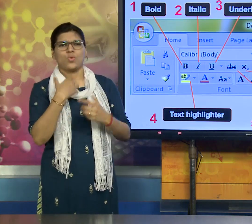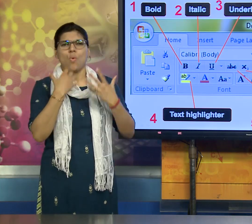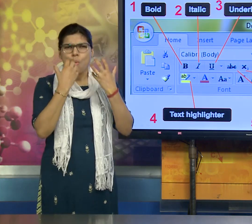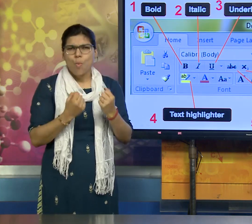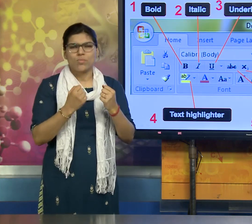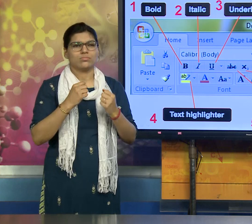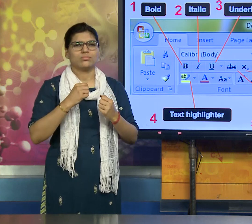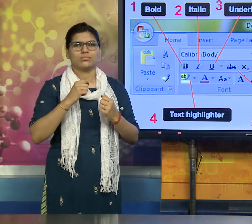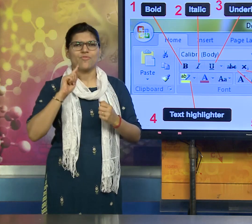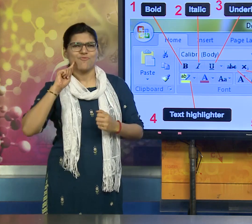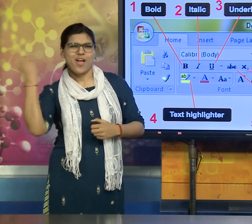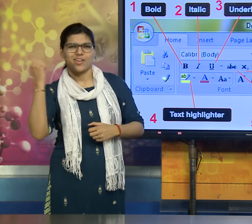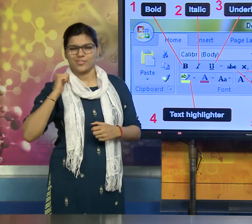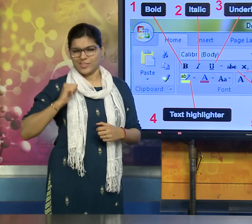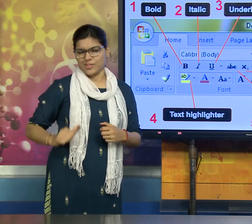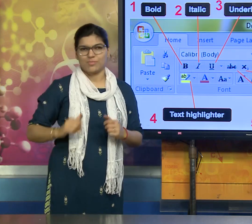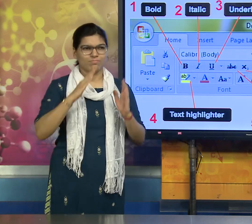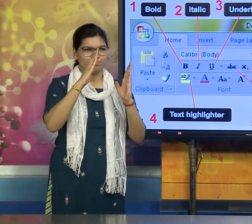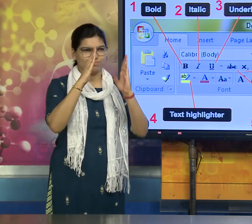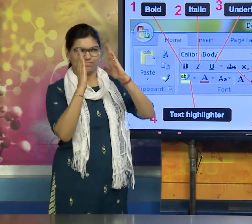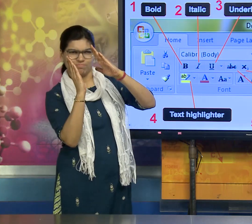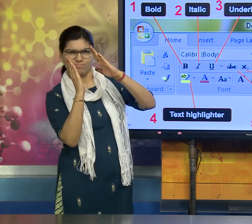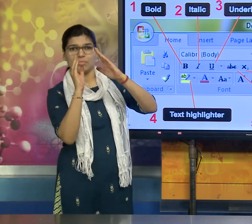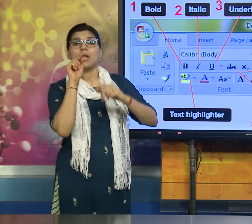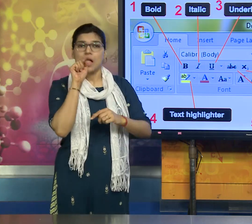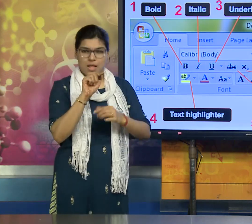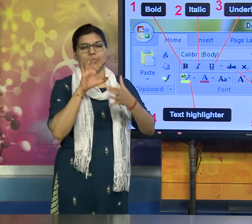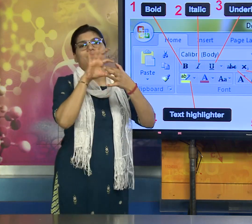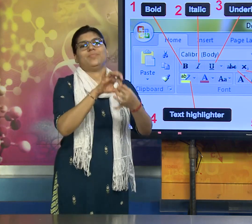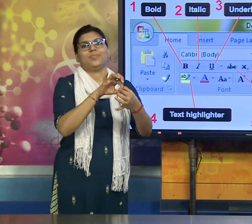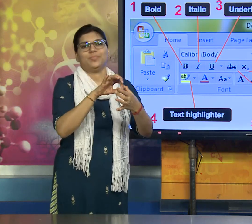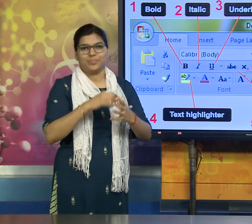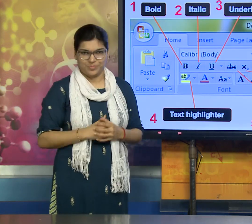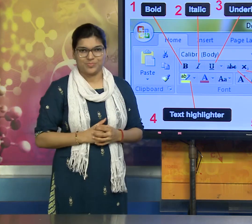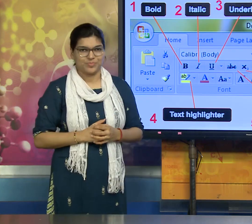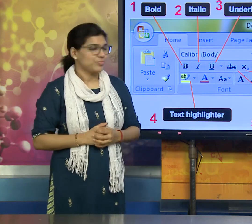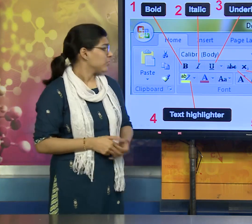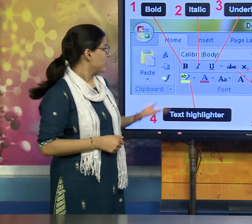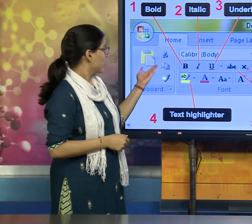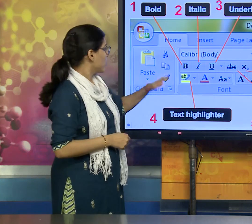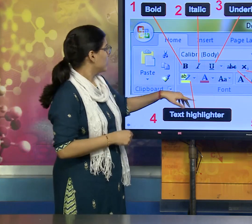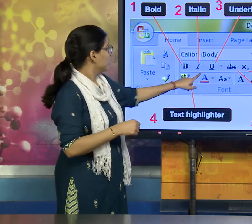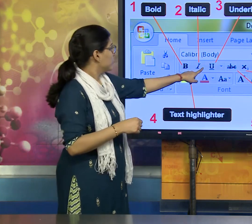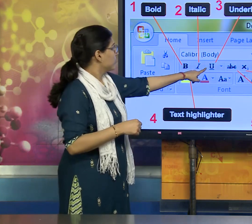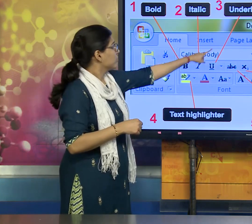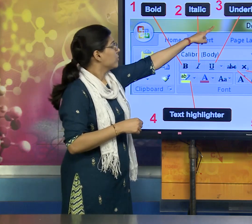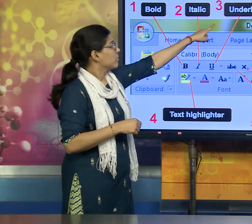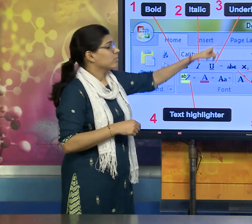Second is italic. Something is written in very normal way, but you want it to